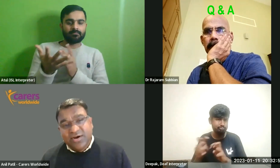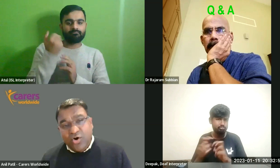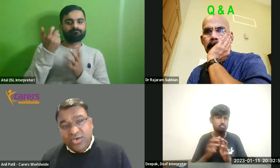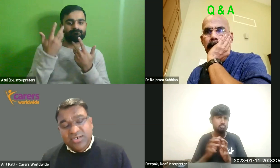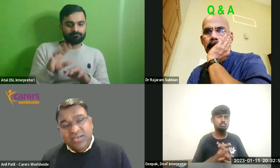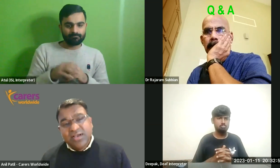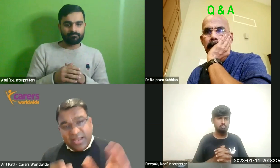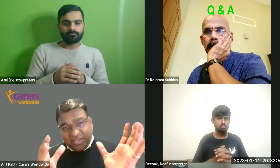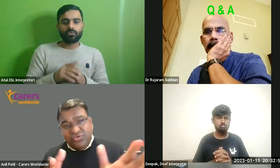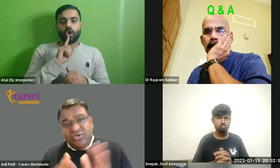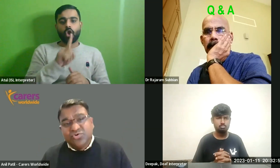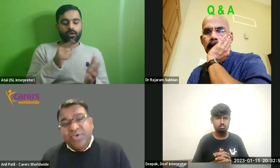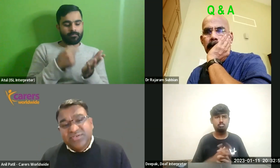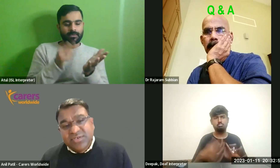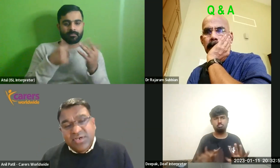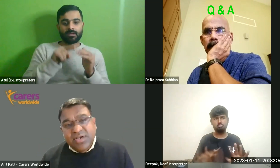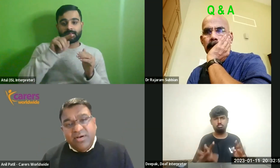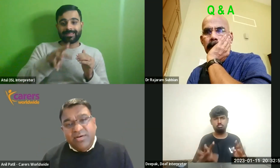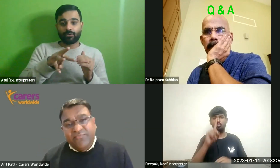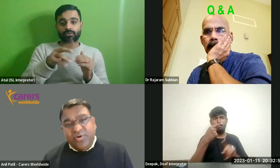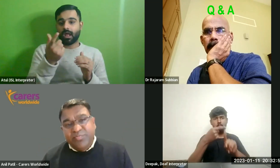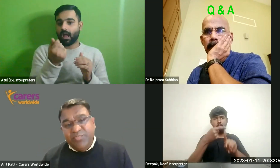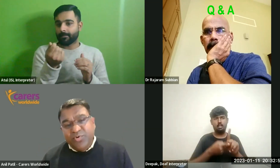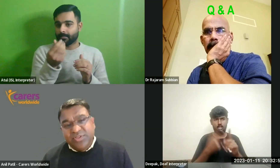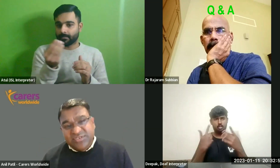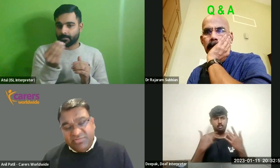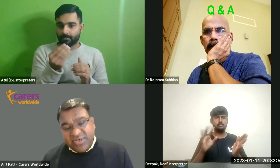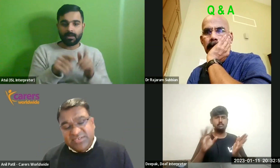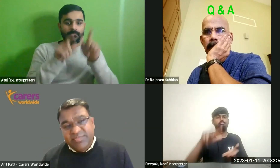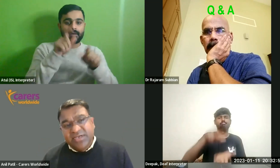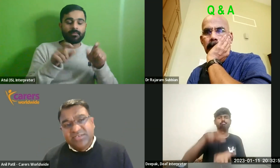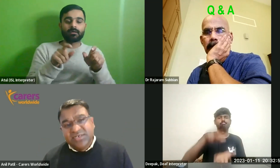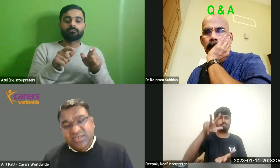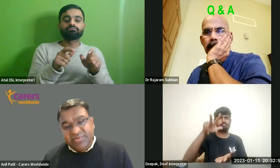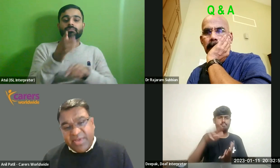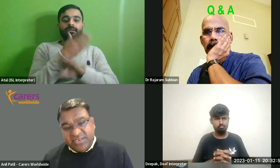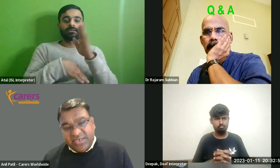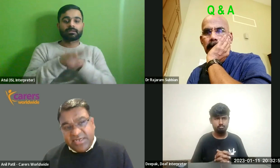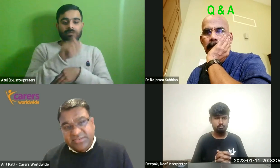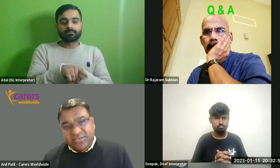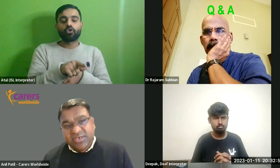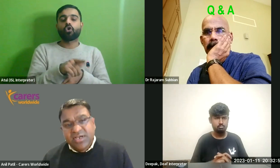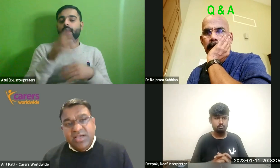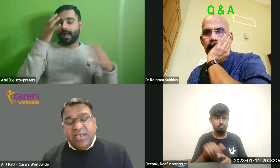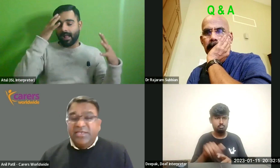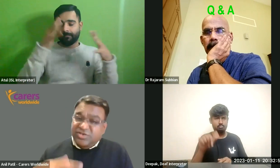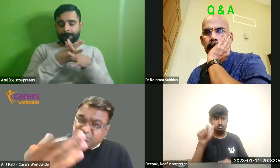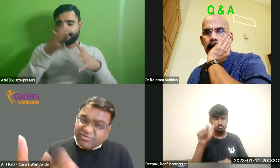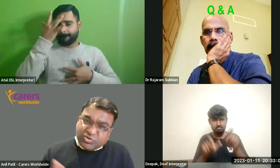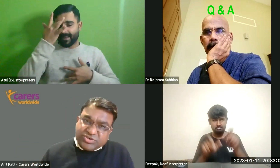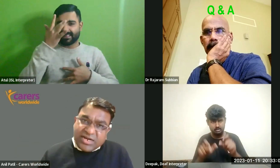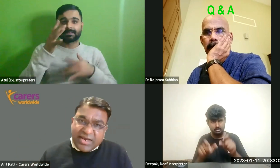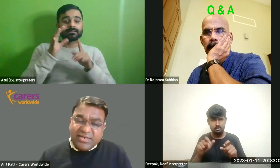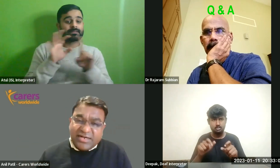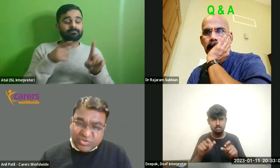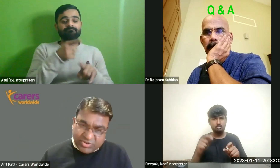a order like 1,000 rupees for people with the severe disabilities and severe mental illness. In terms